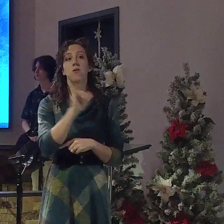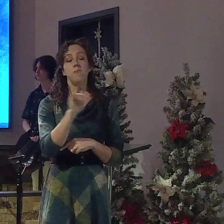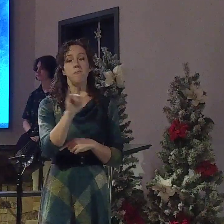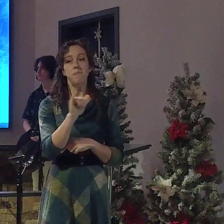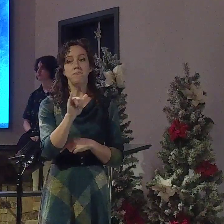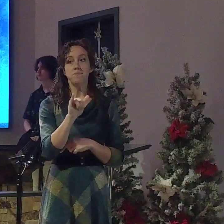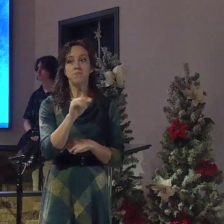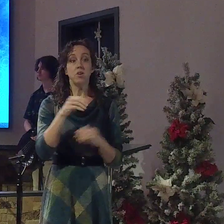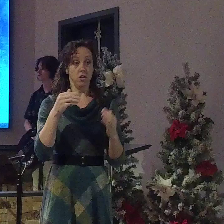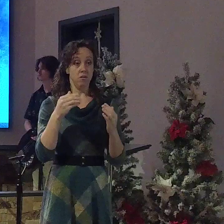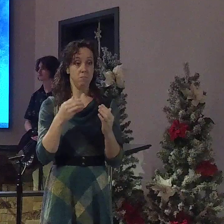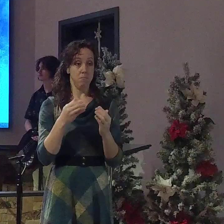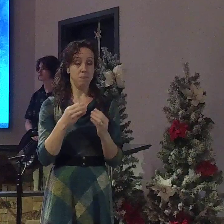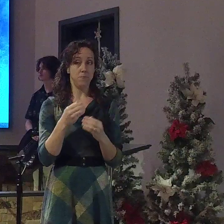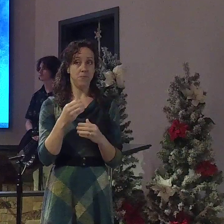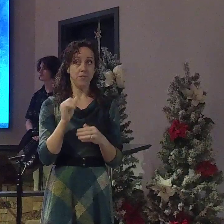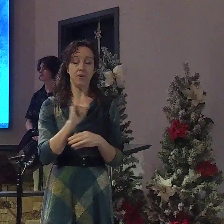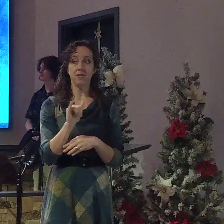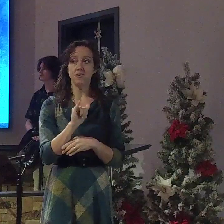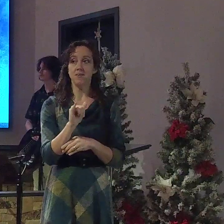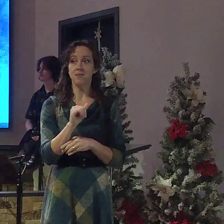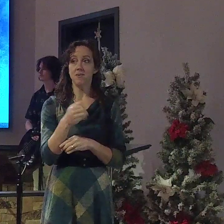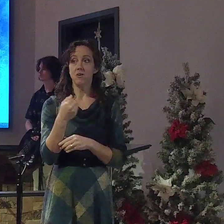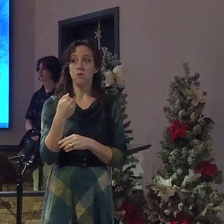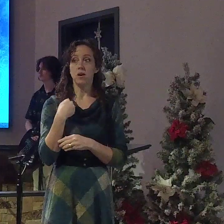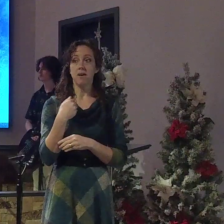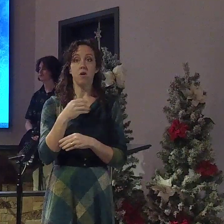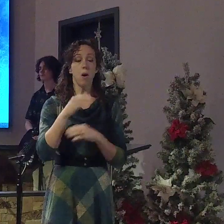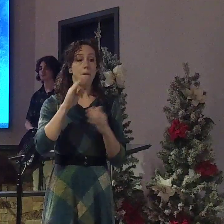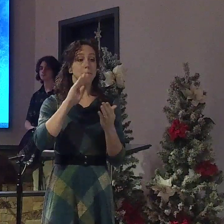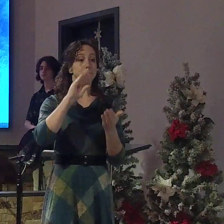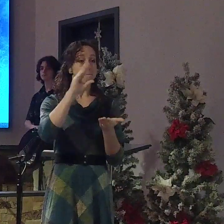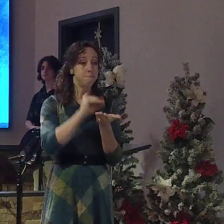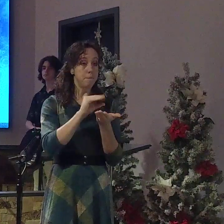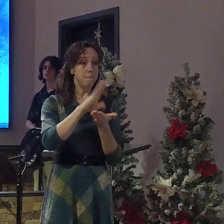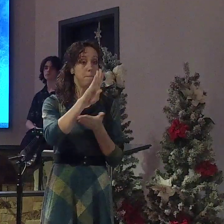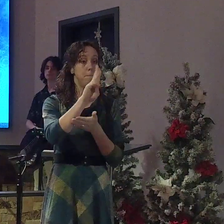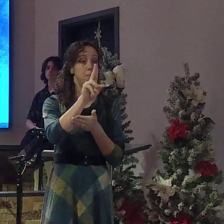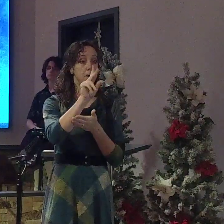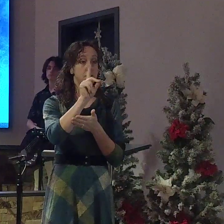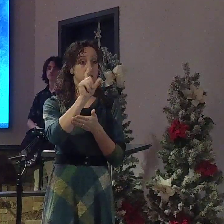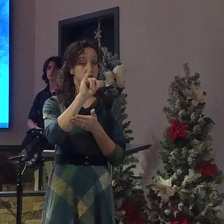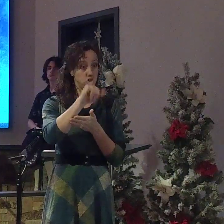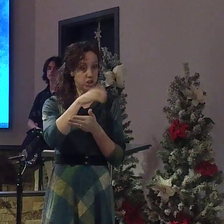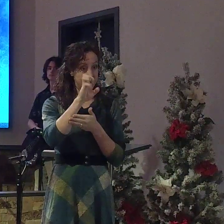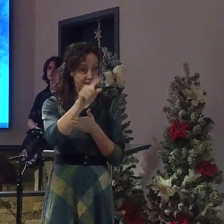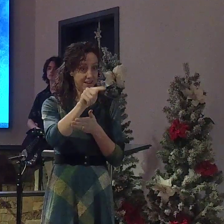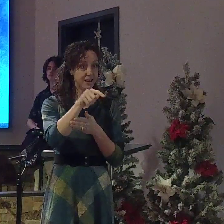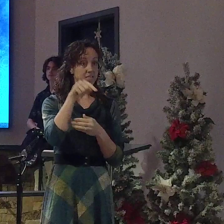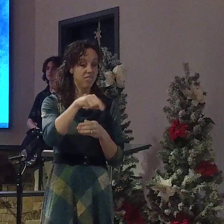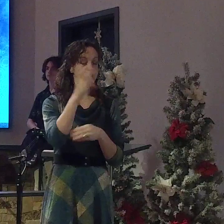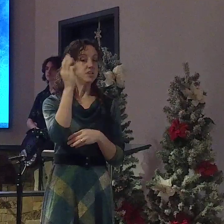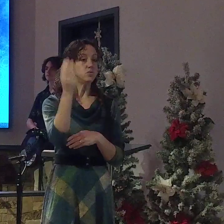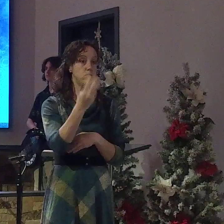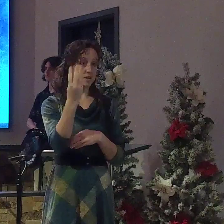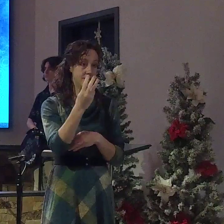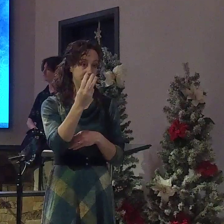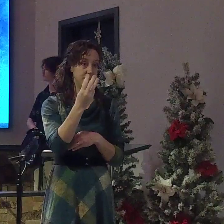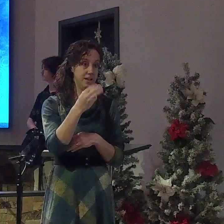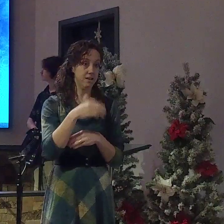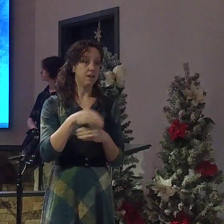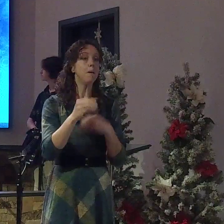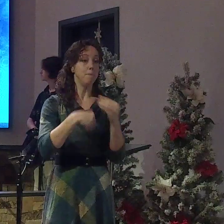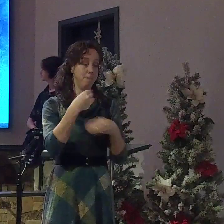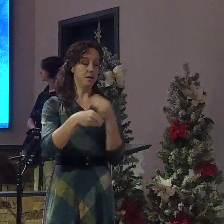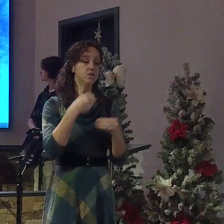then. We're going to open up the doors early tonight at 4:30. So if you know anyone who's planning to come tonight, or if you're inviting anyone out this